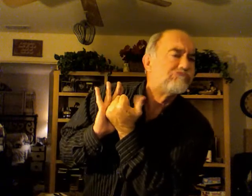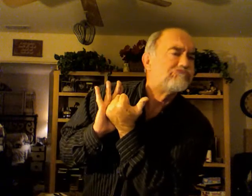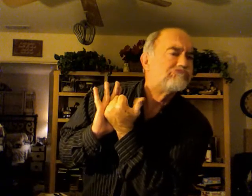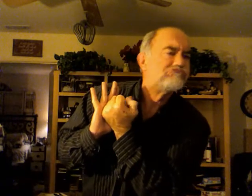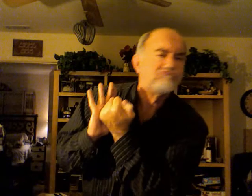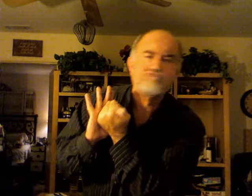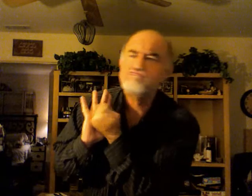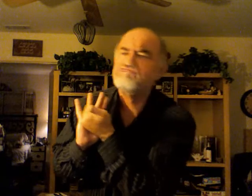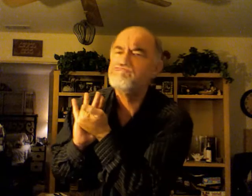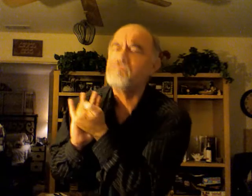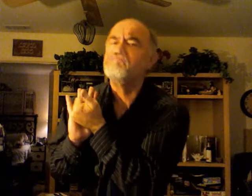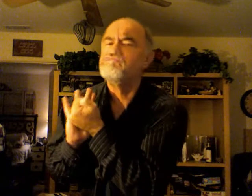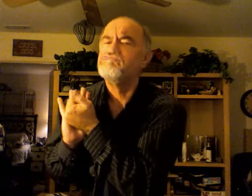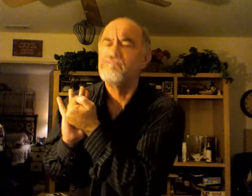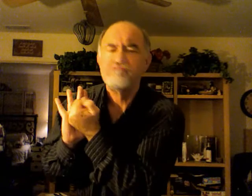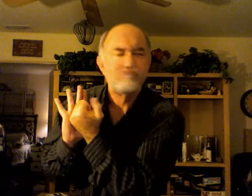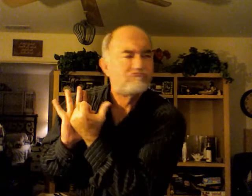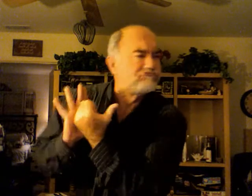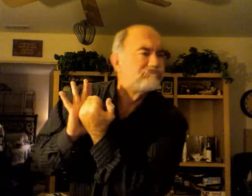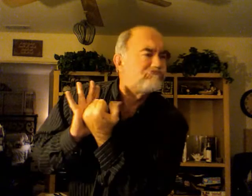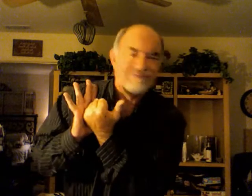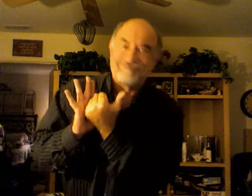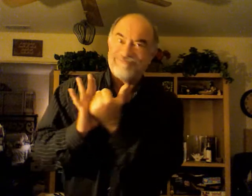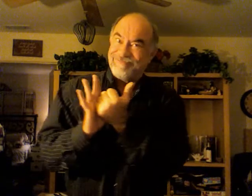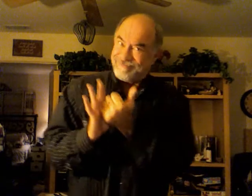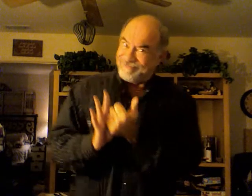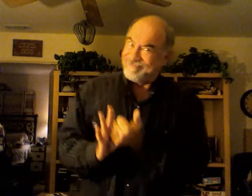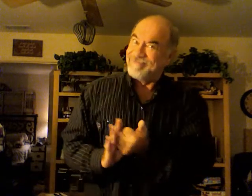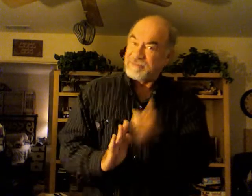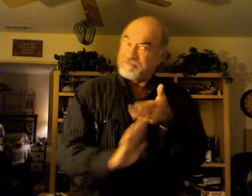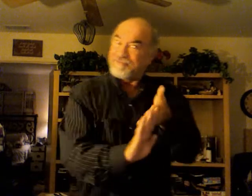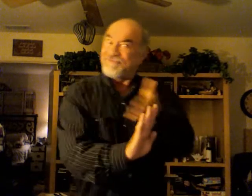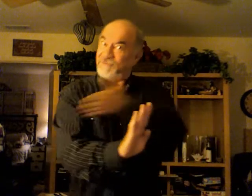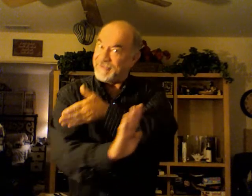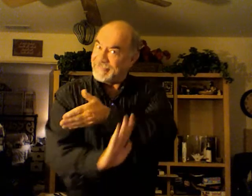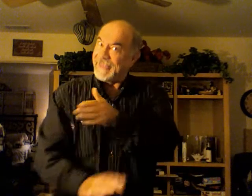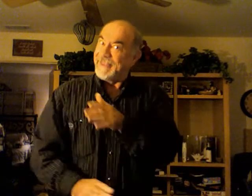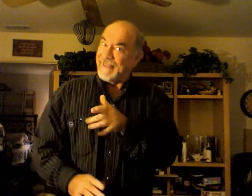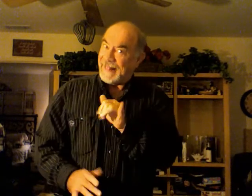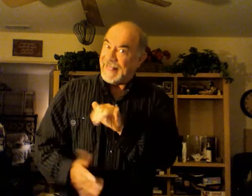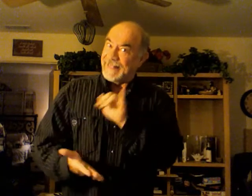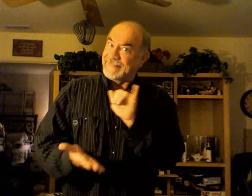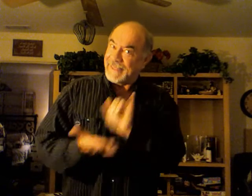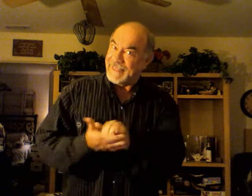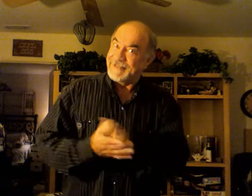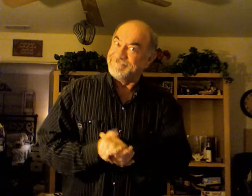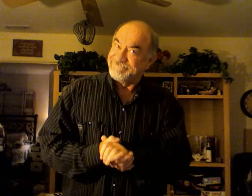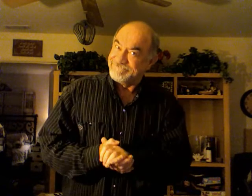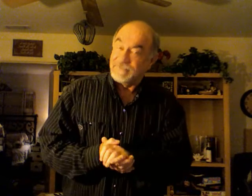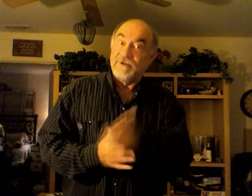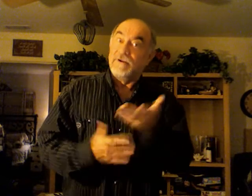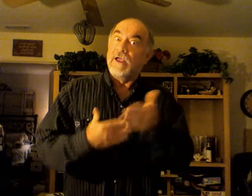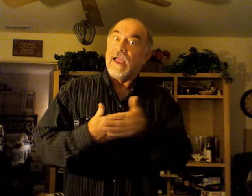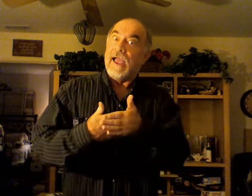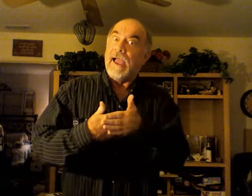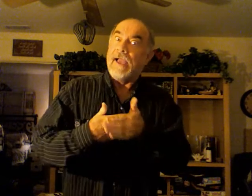sugar, so it's even sweeter. Now that sounds easy as pie. You know, that's before Thanksgiving. How they look